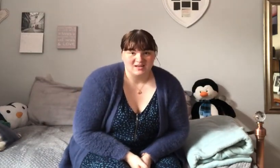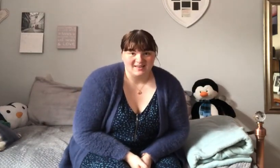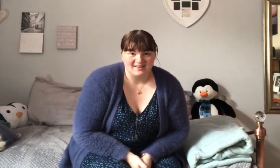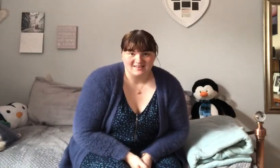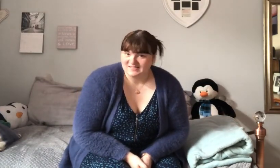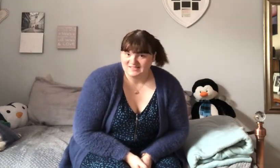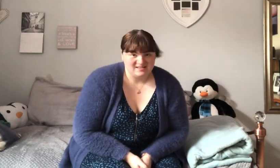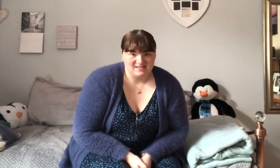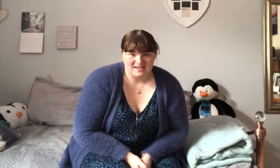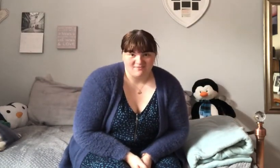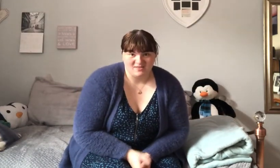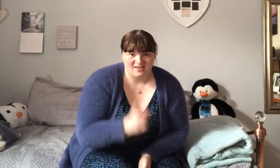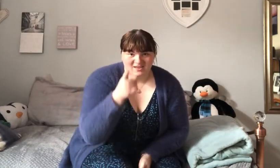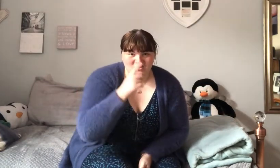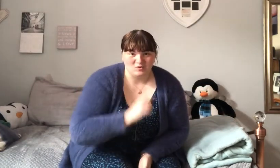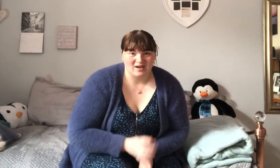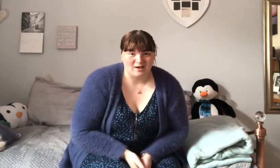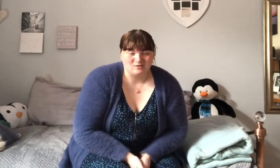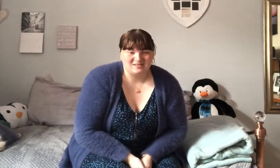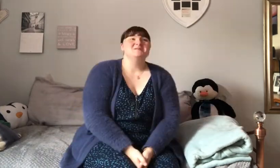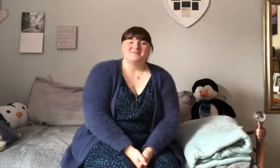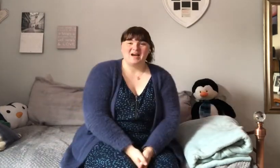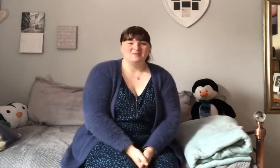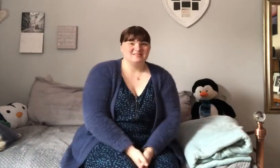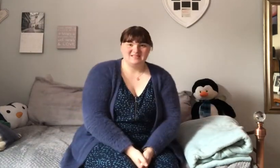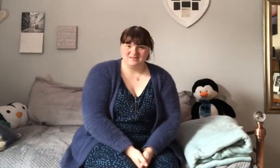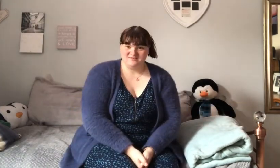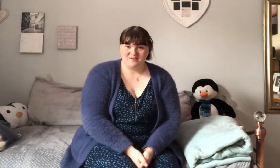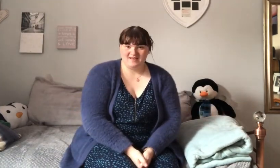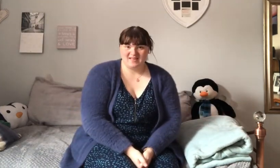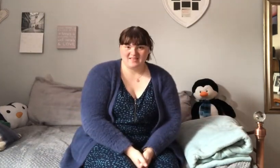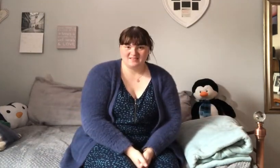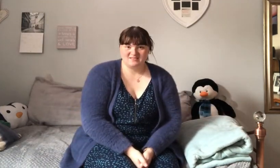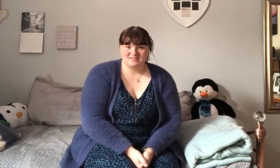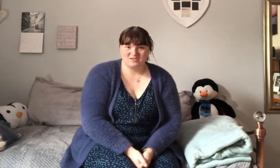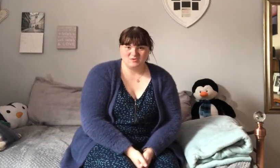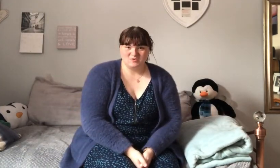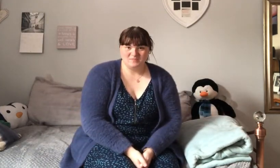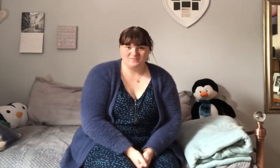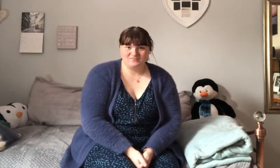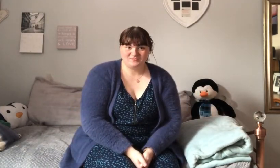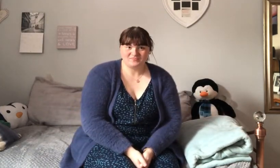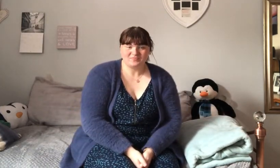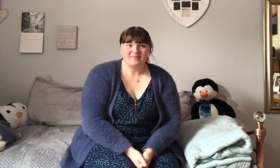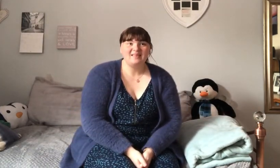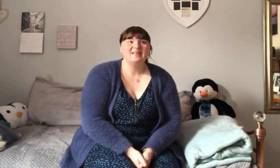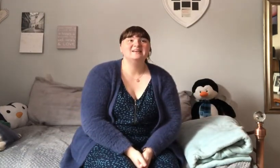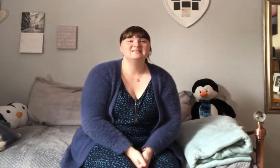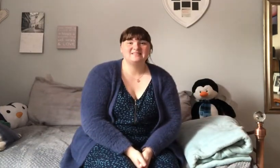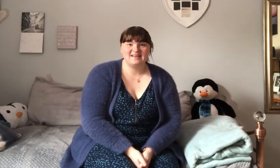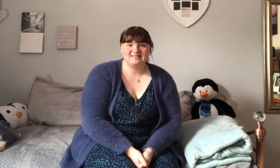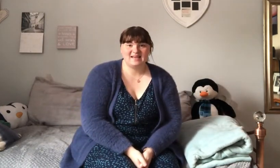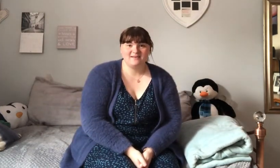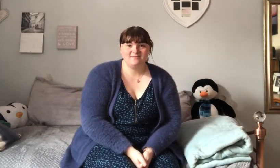tiger doesn't eat everything in your house. But I will see you very soon. Stay safe.